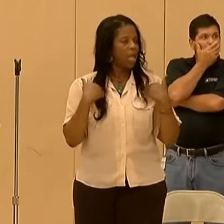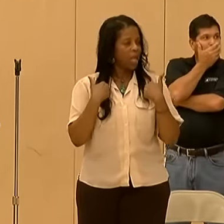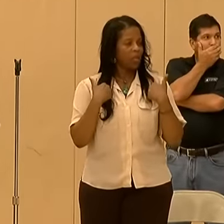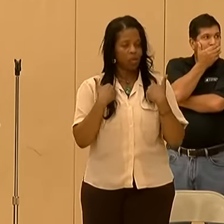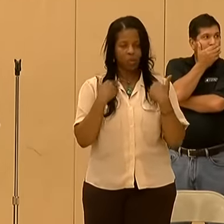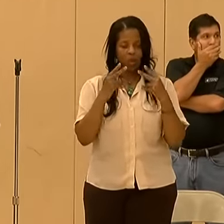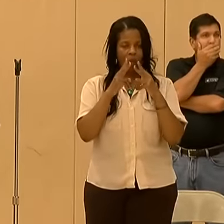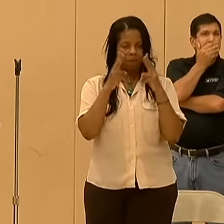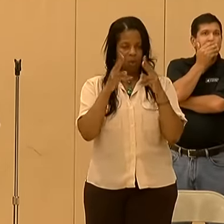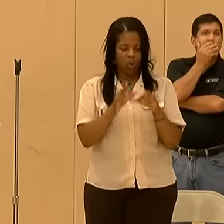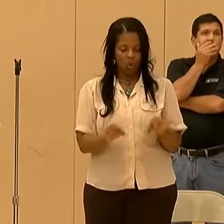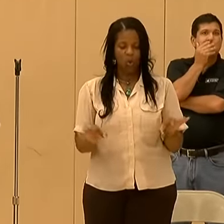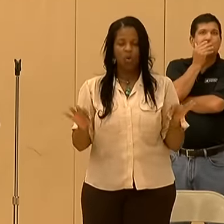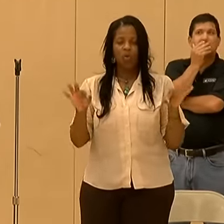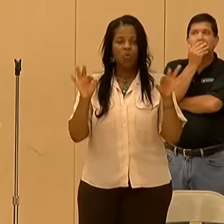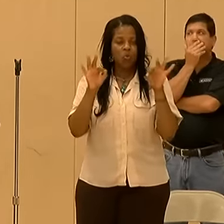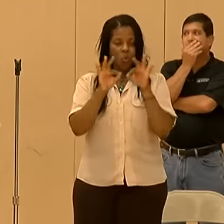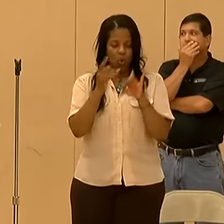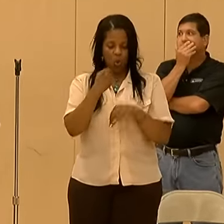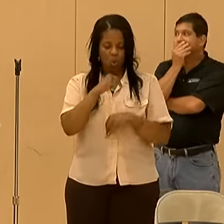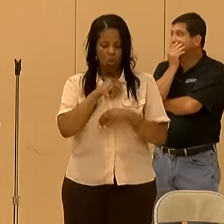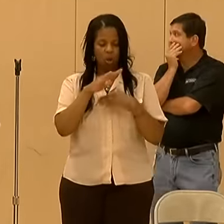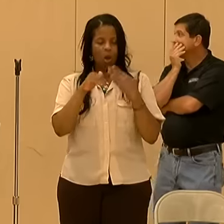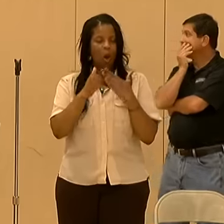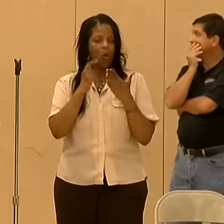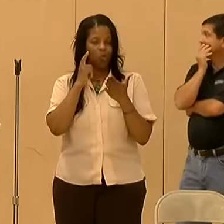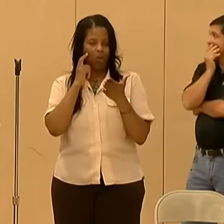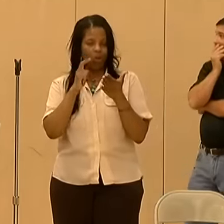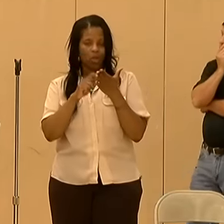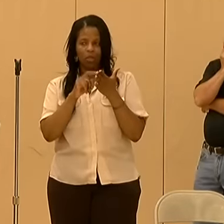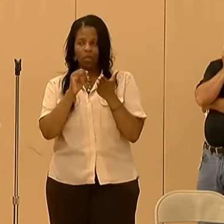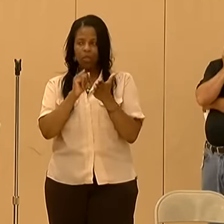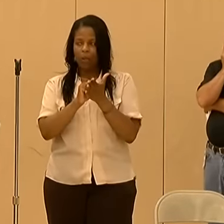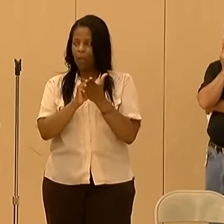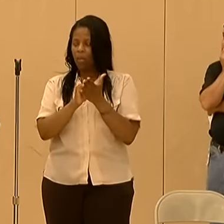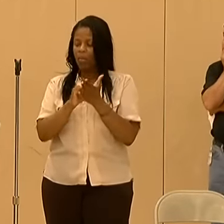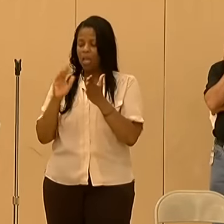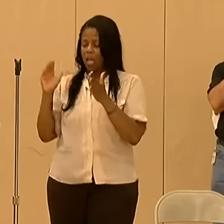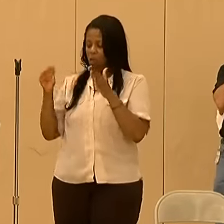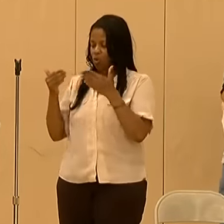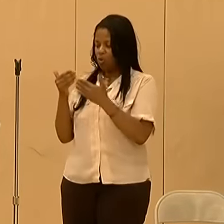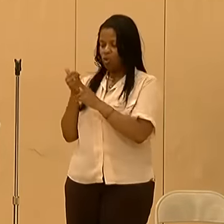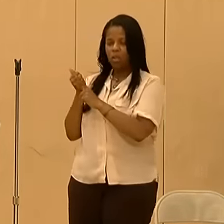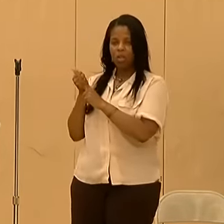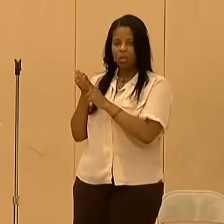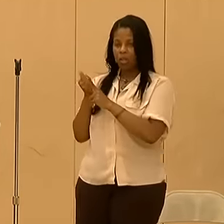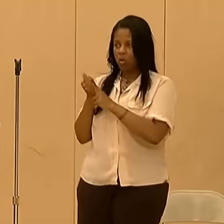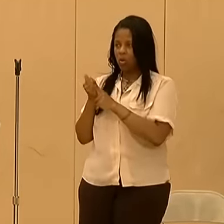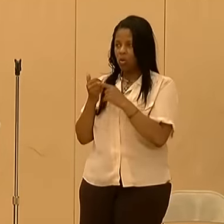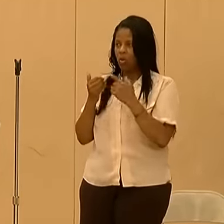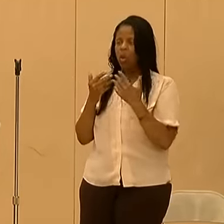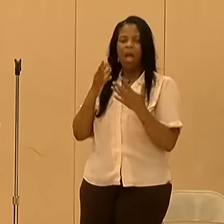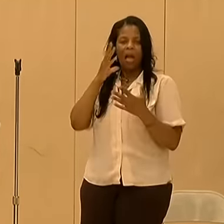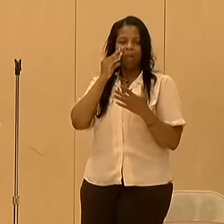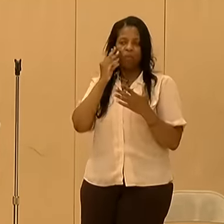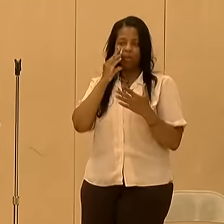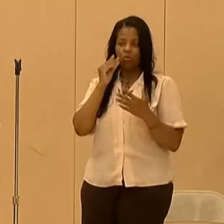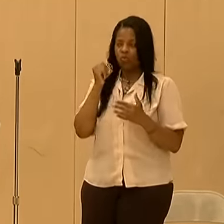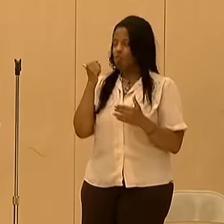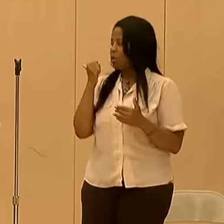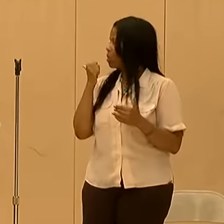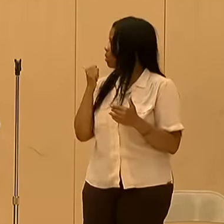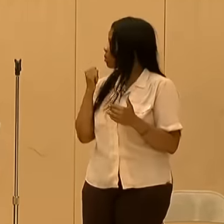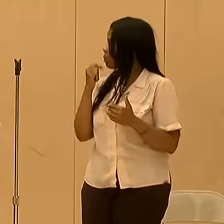this, absolutely, and we all recognize that. And I'm going to have him introduce himself, but I've got an expert right here behind me.